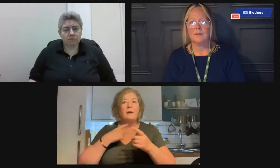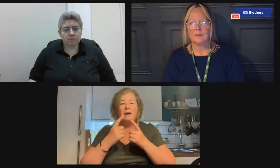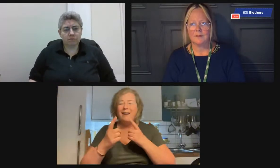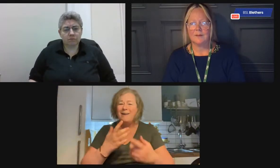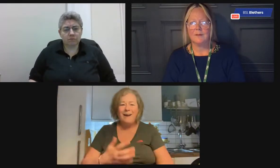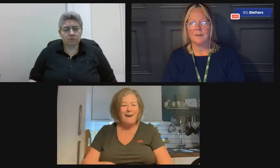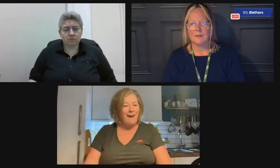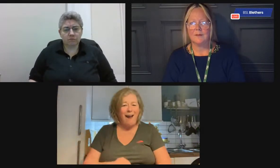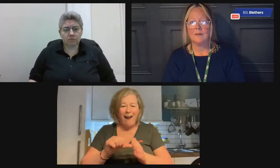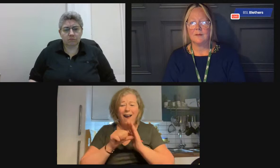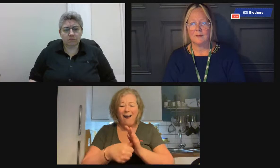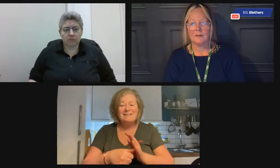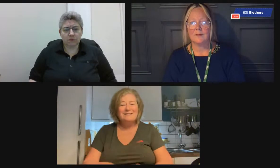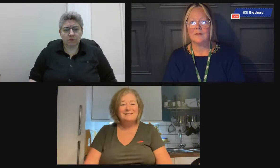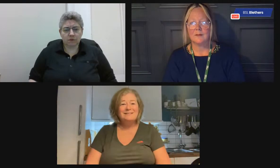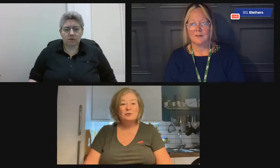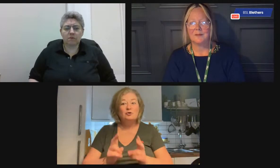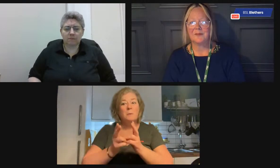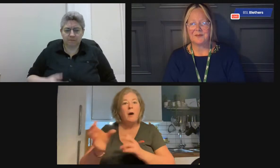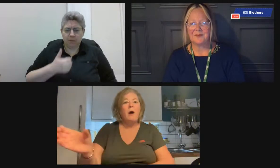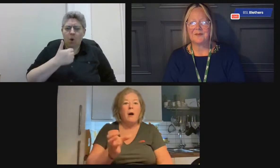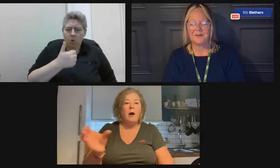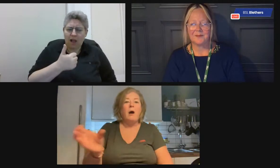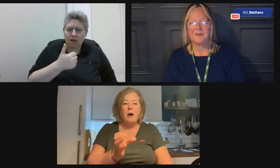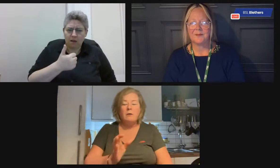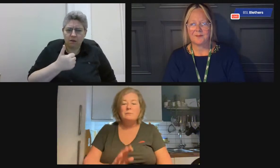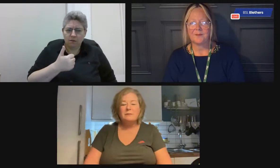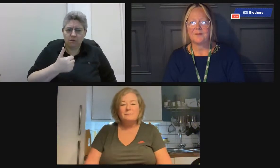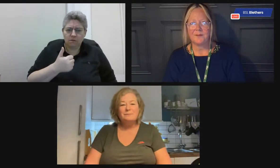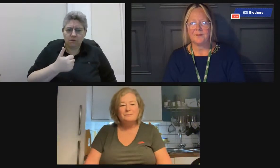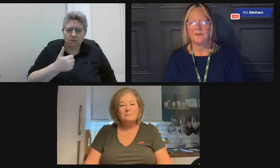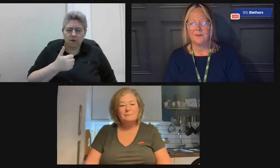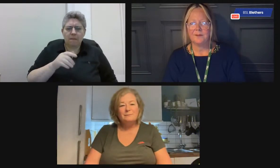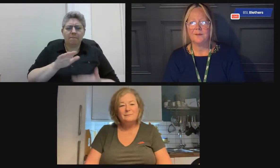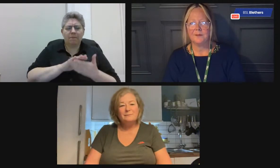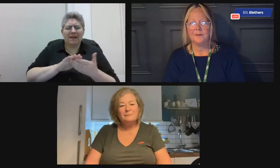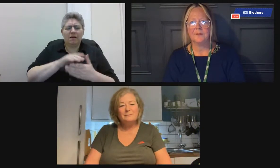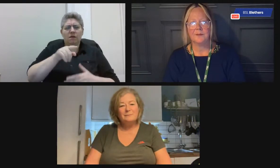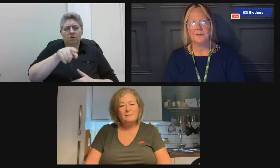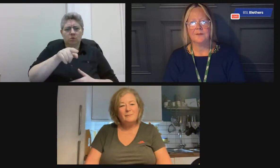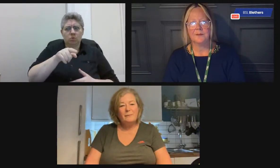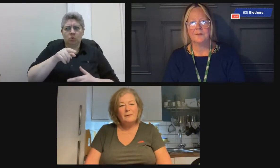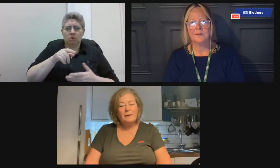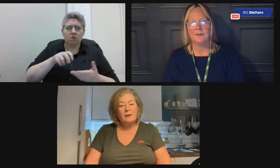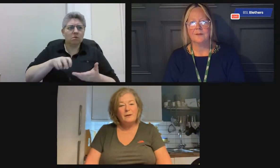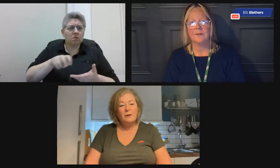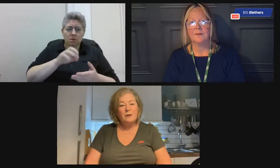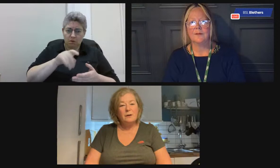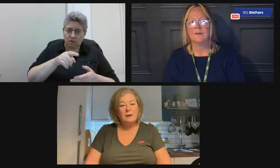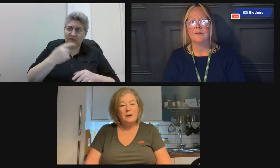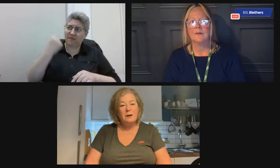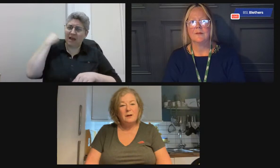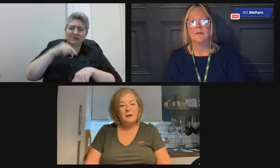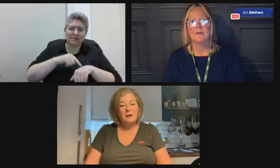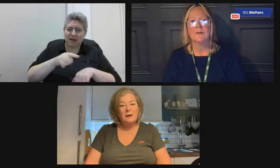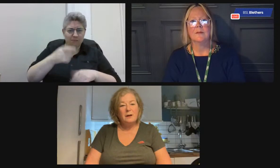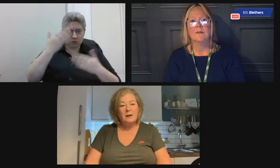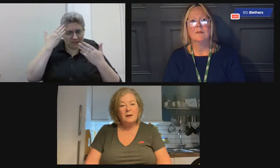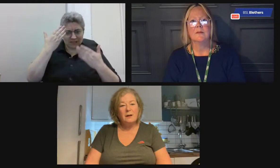terrible. And it was just a hard time. Sometimes you just weren't getting the